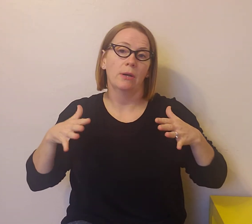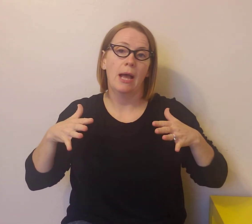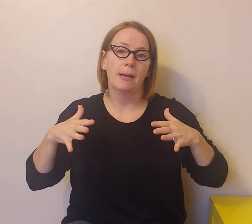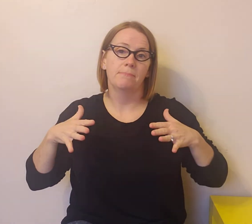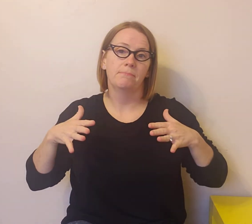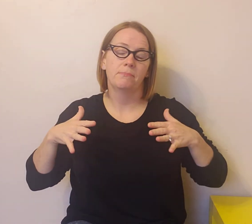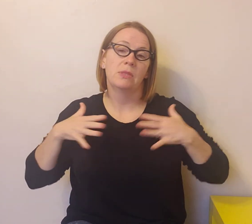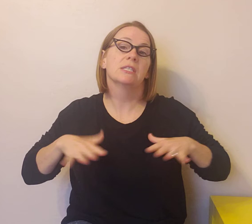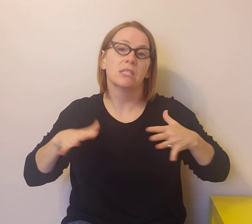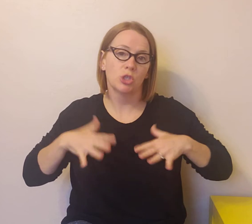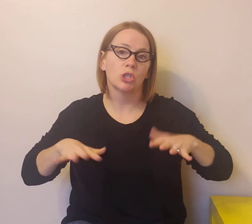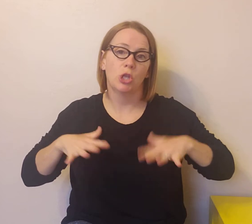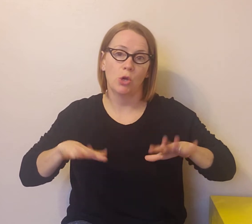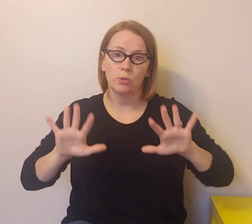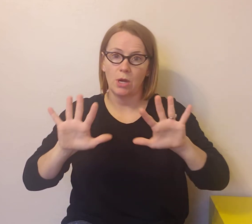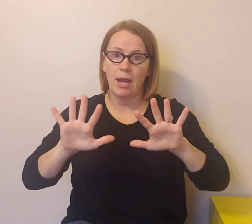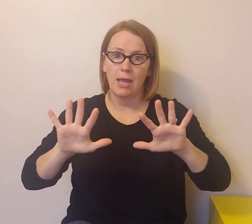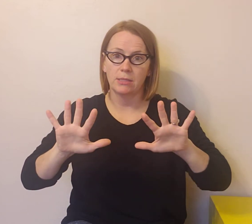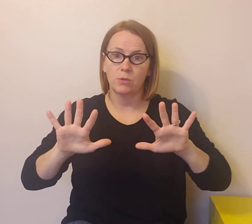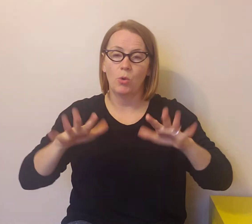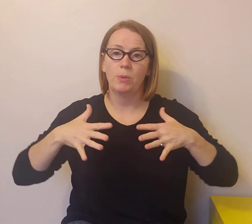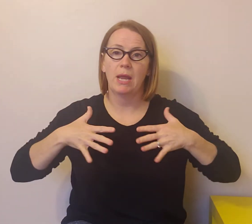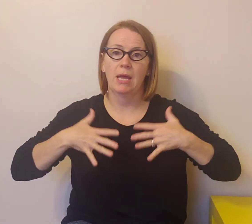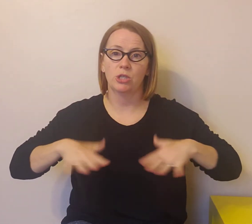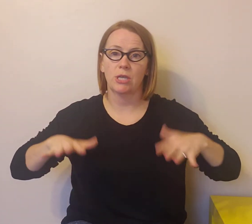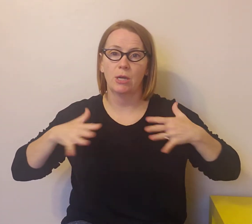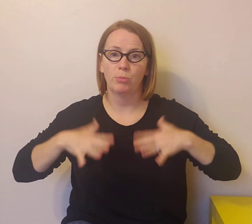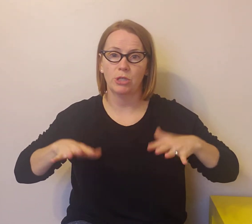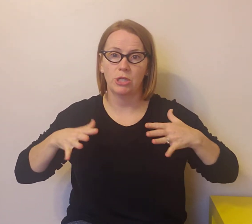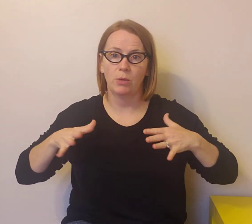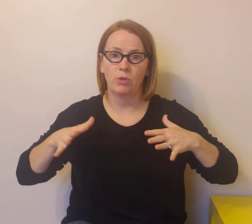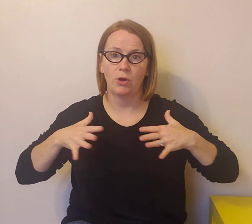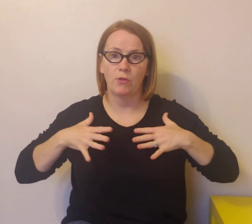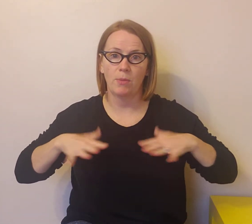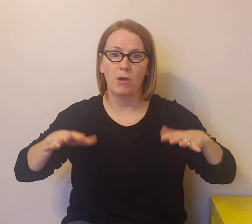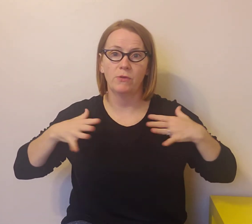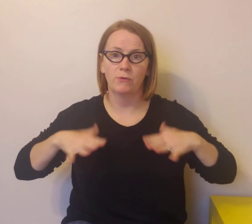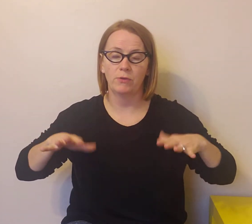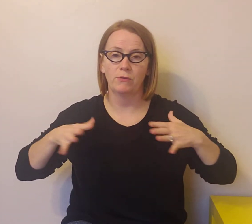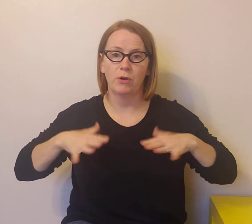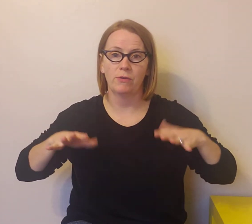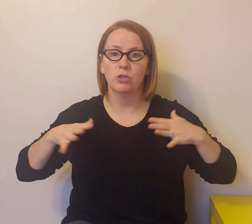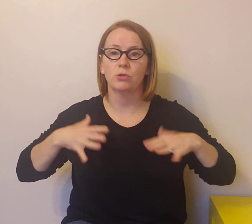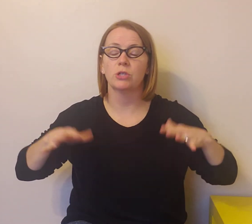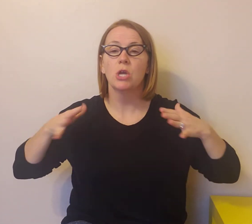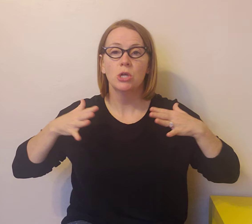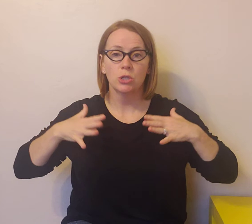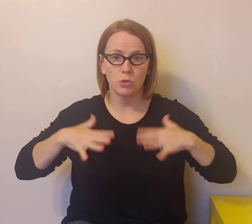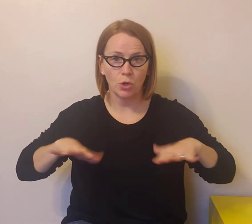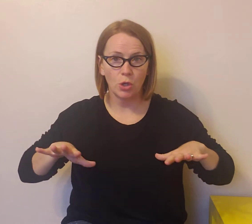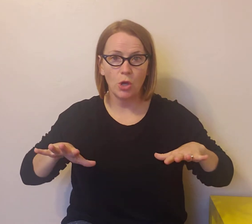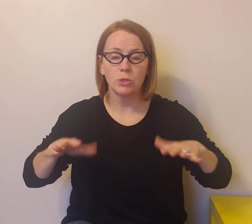this is just clothes our hands open hand just kind of brushing with our thumb off of the front of our shoulders those are clothes